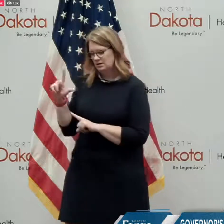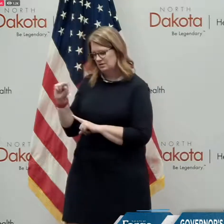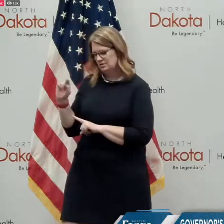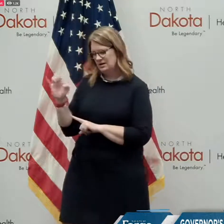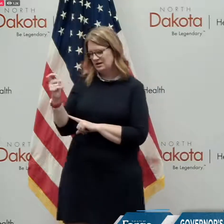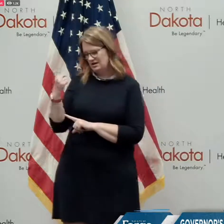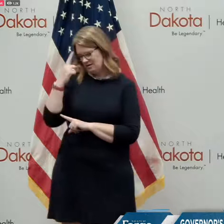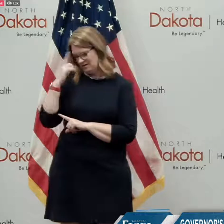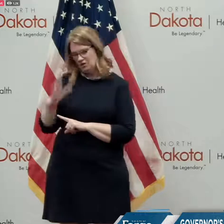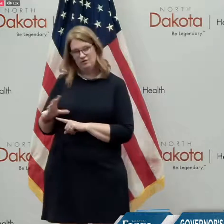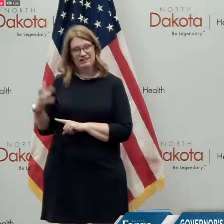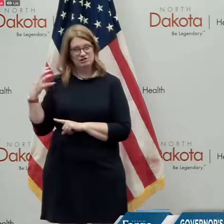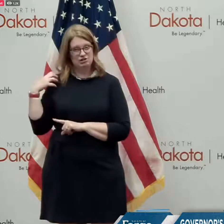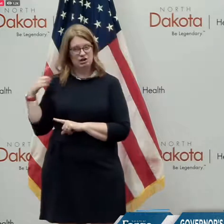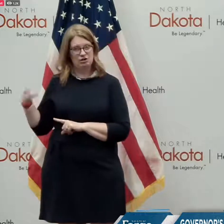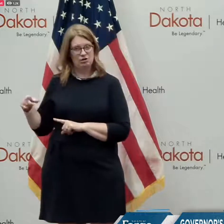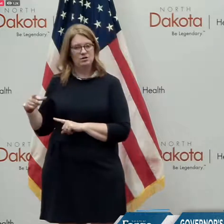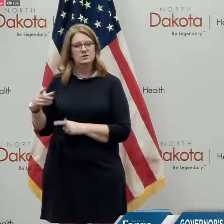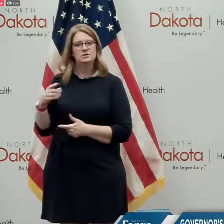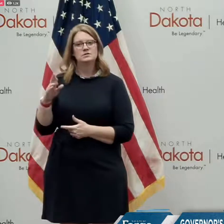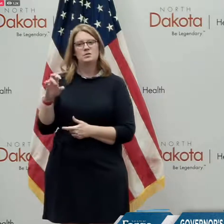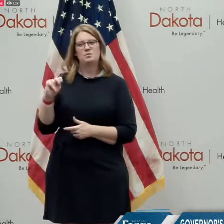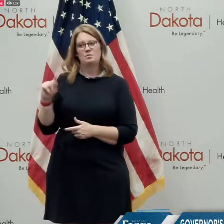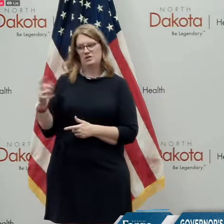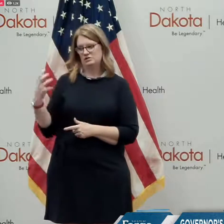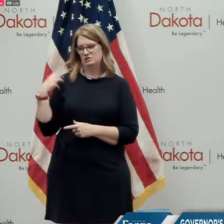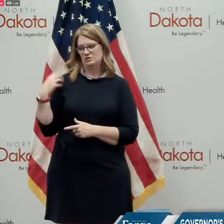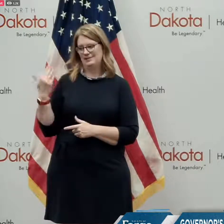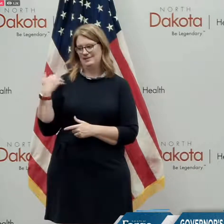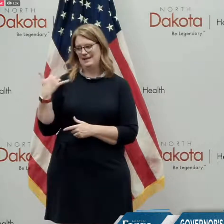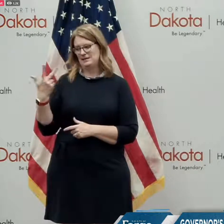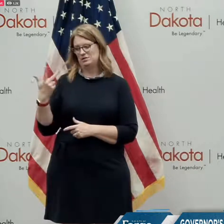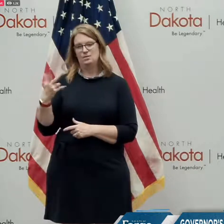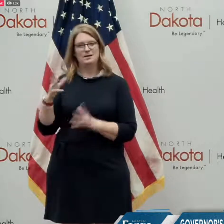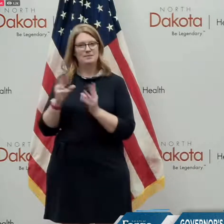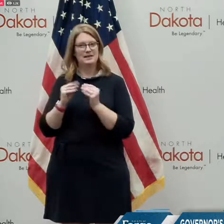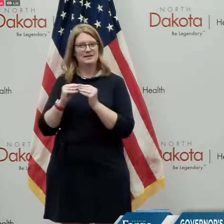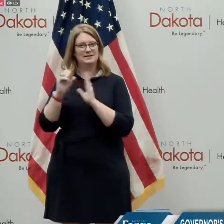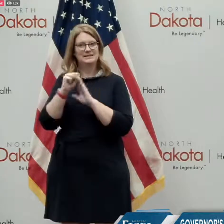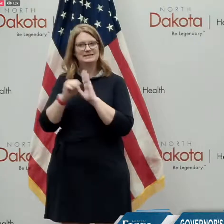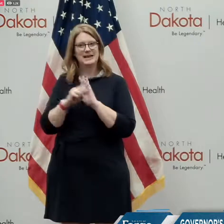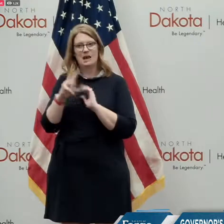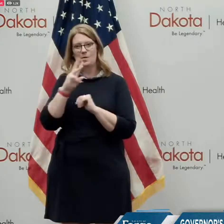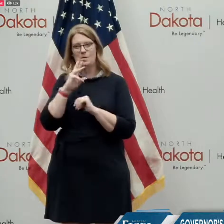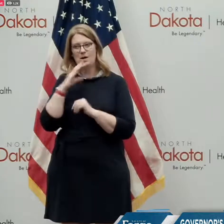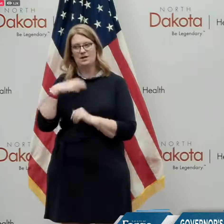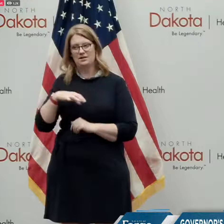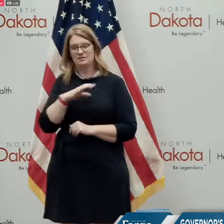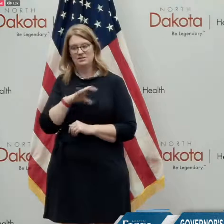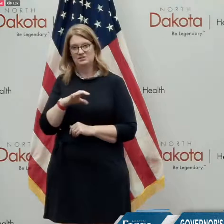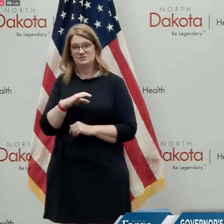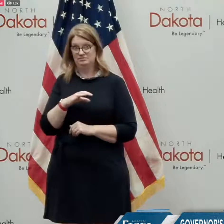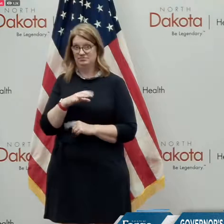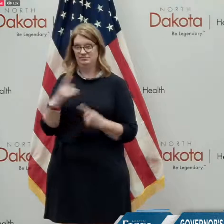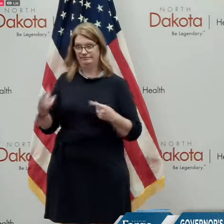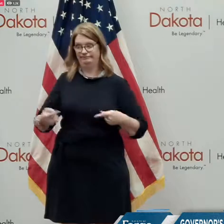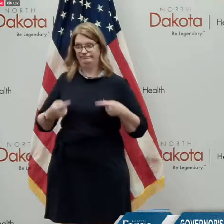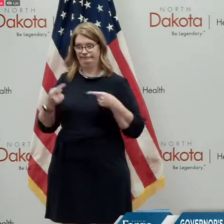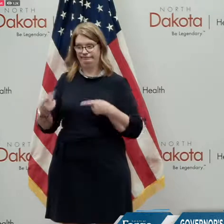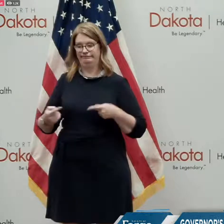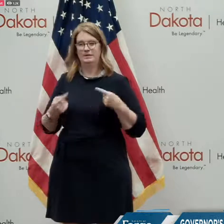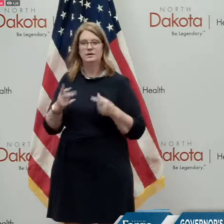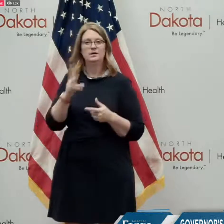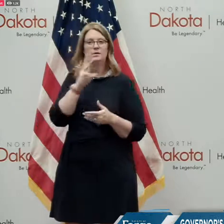chair that. And so Brent's chaired the last 3 meetings of the state water commission. Of course, we've got a lot of challenges there because the Water Resources Trust